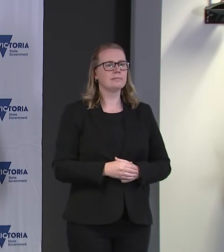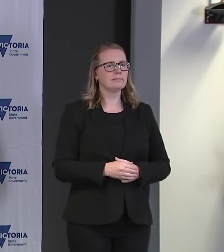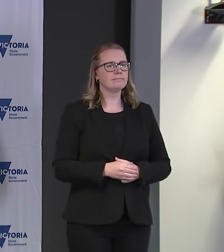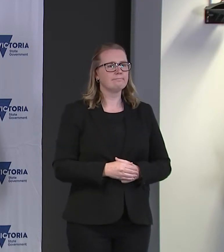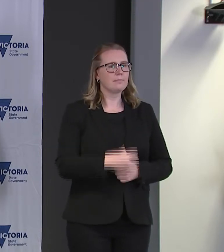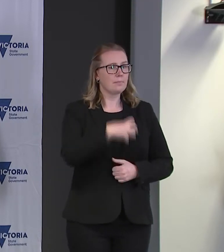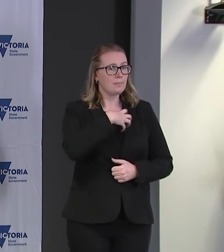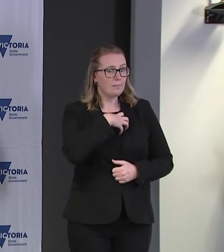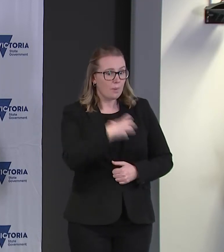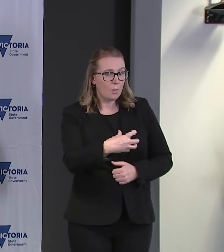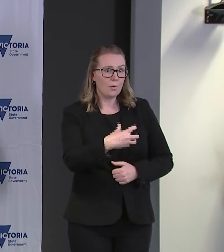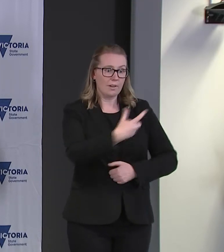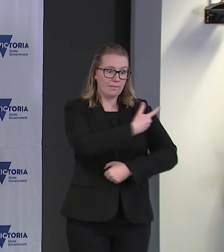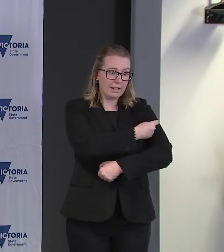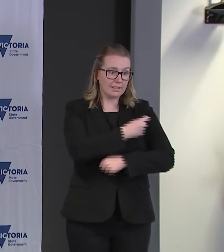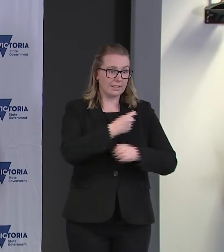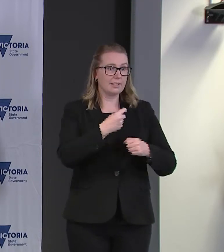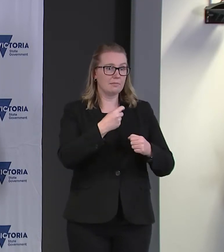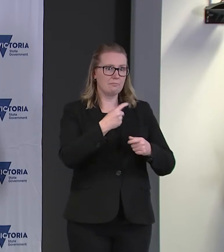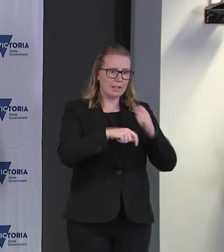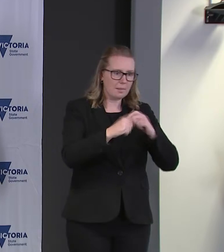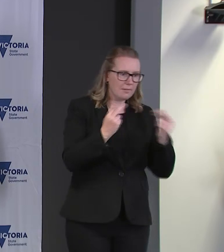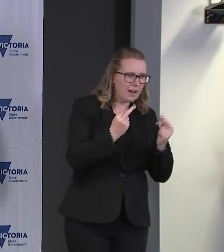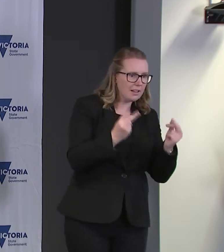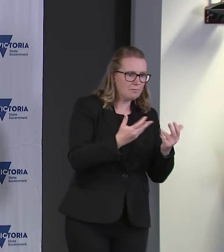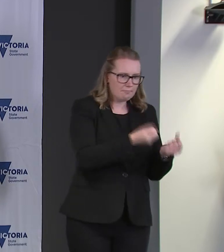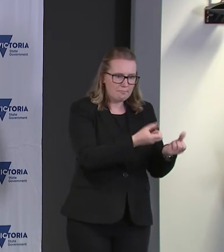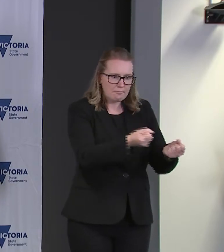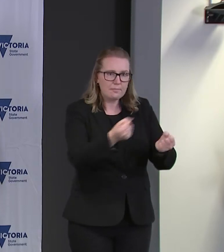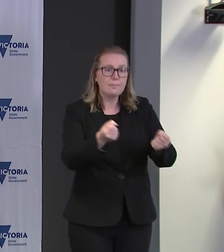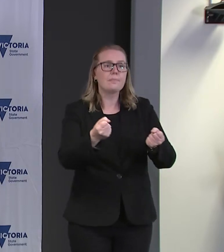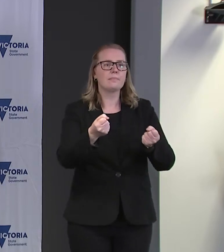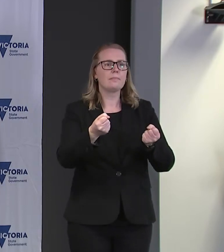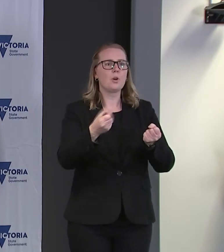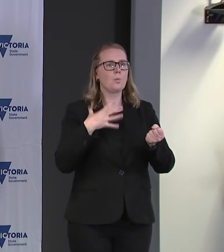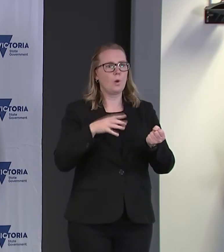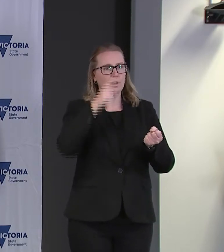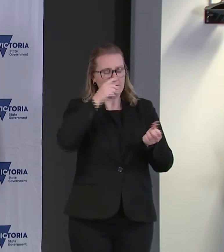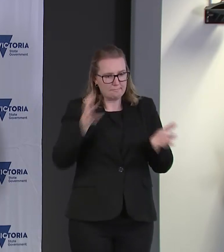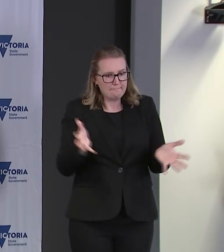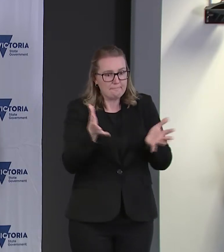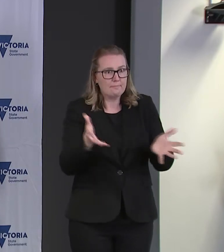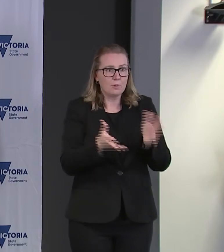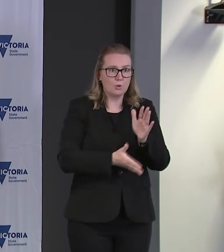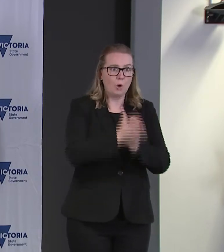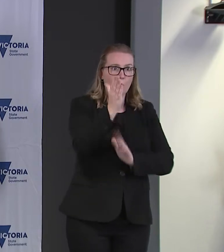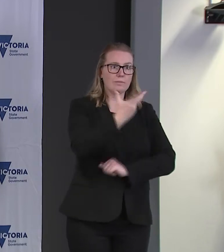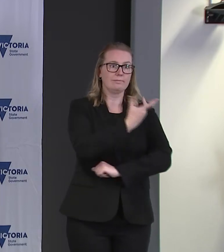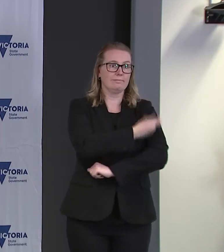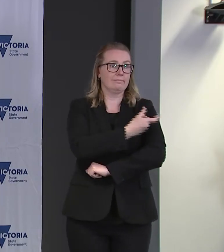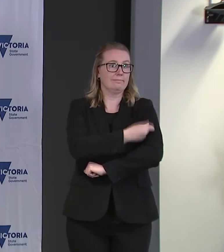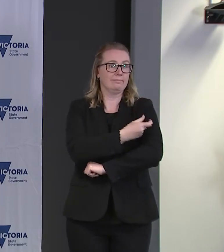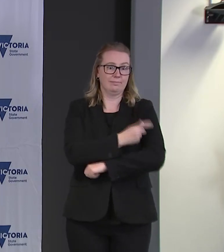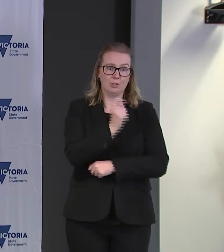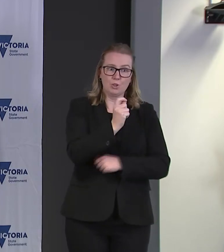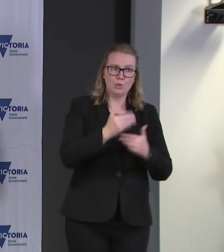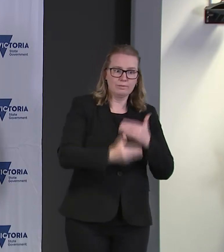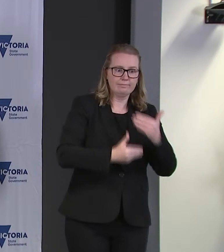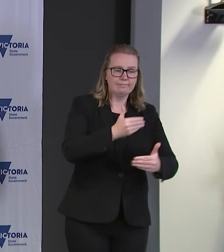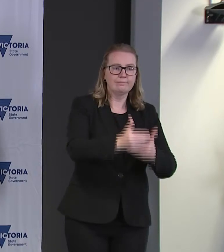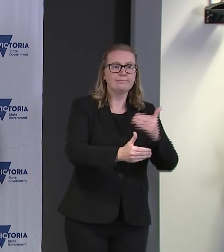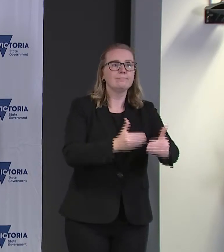more supply becomes available, to do what we can to get vaccinated as soon as we can with the supply that's on